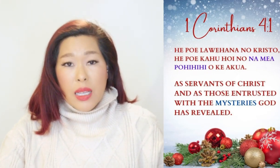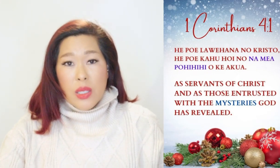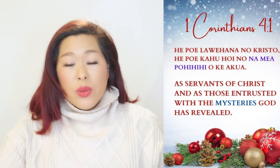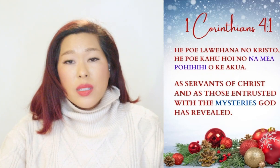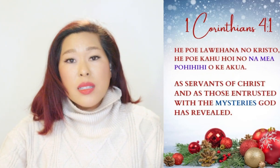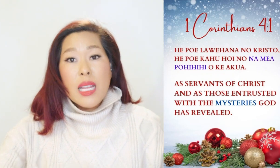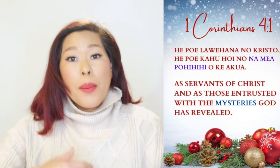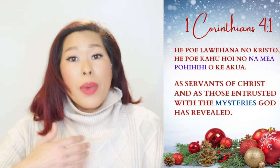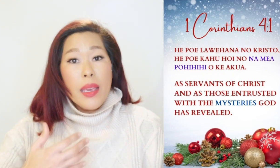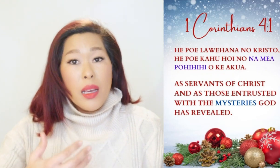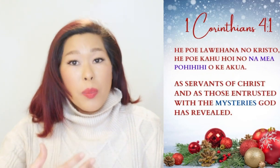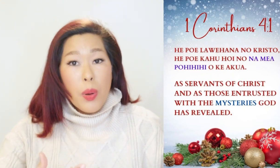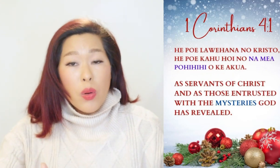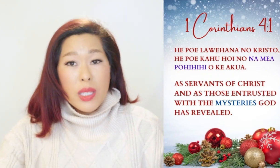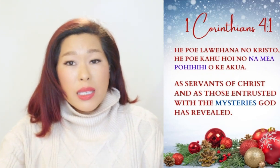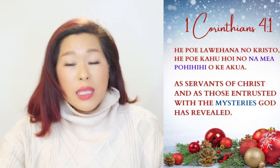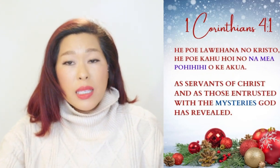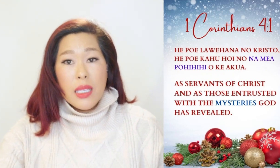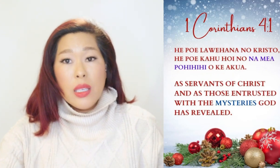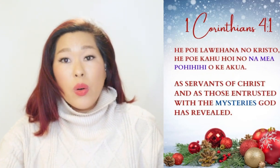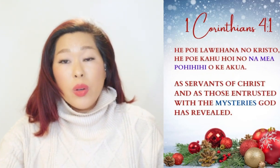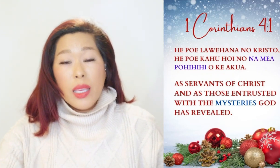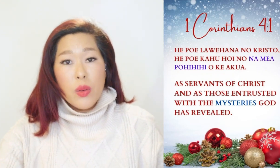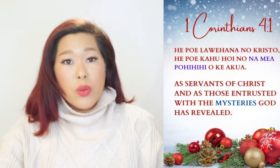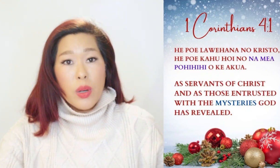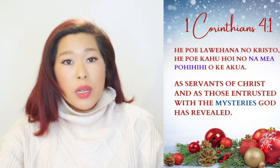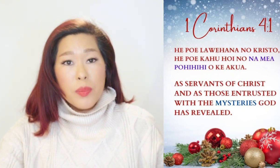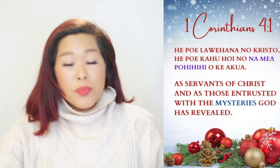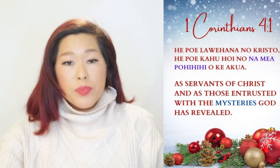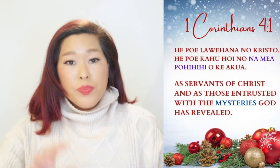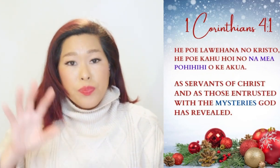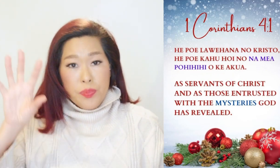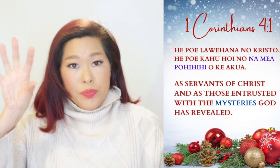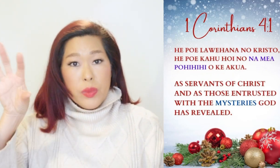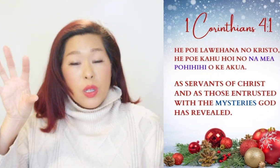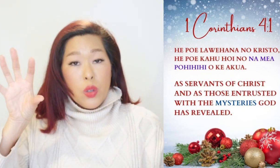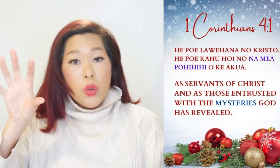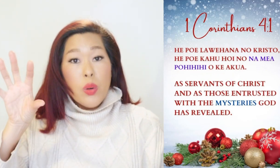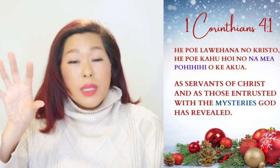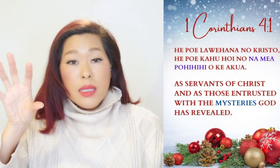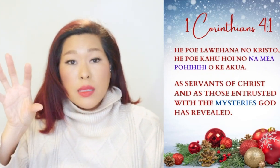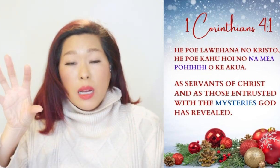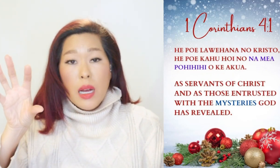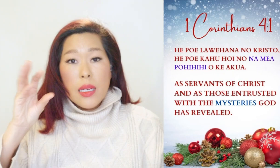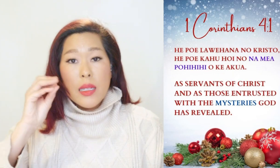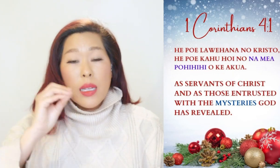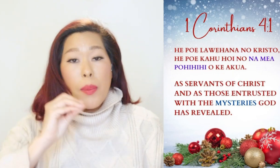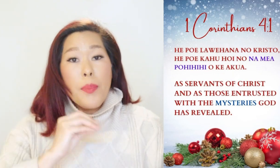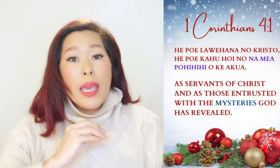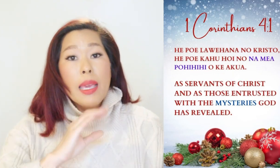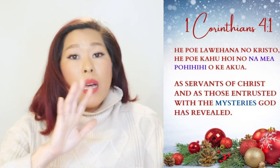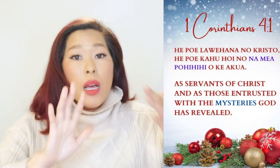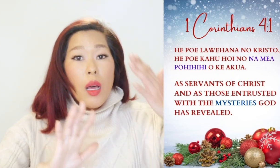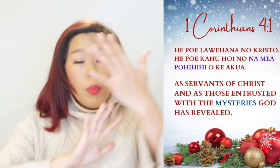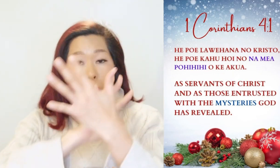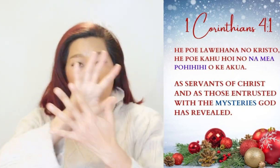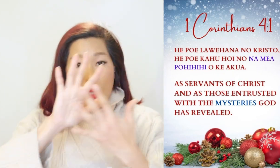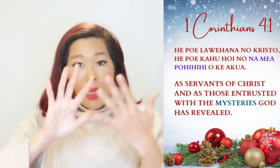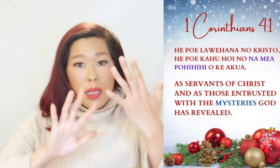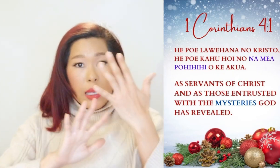it says, Namea pohihihi okeakua. Akua means God. Namea pohihihi,